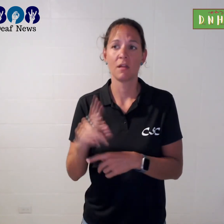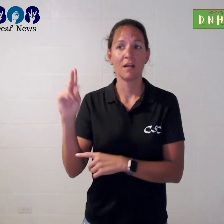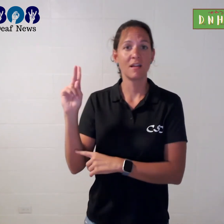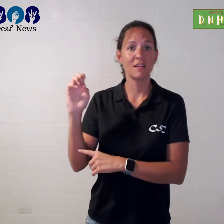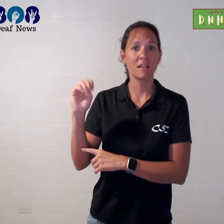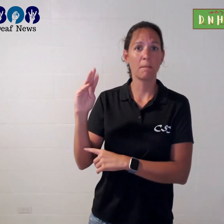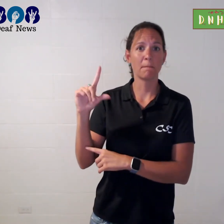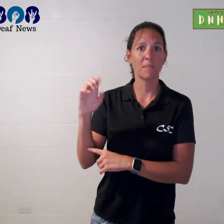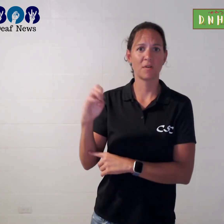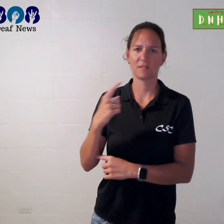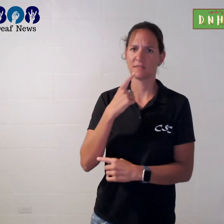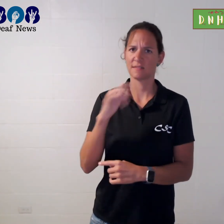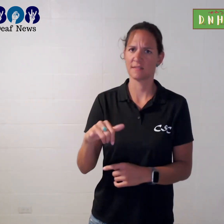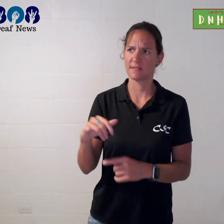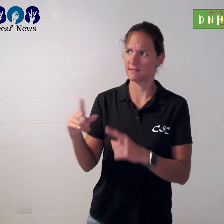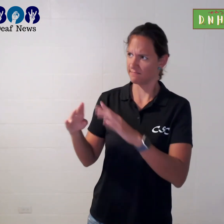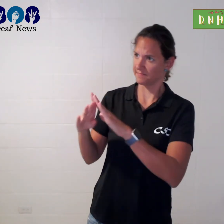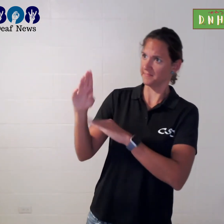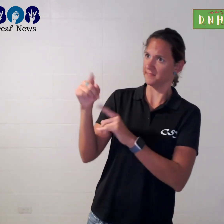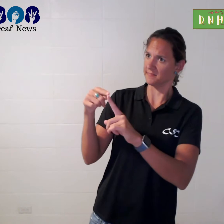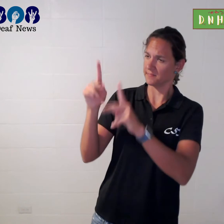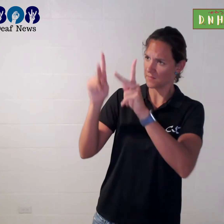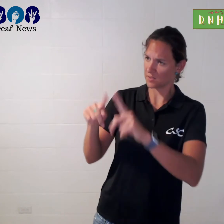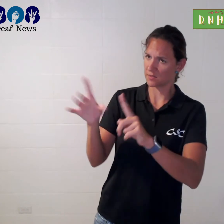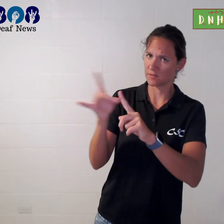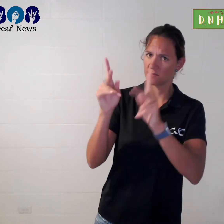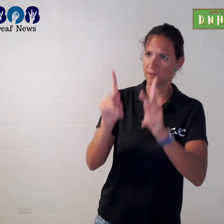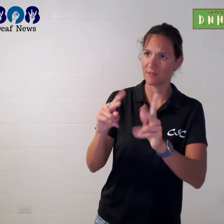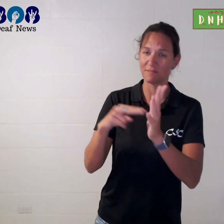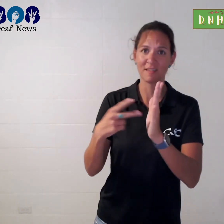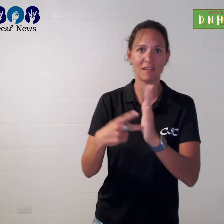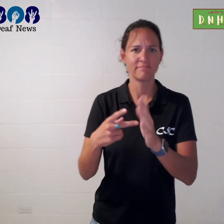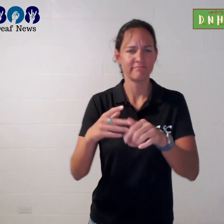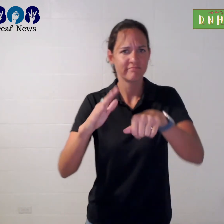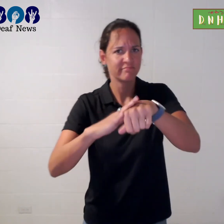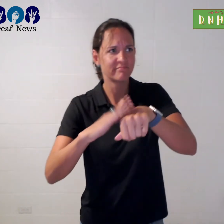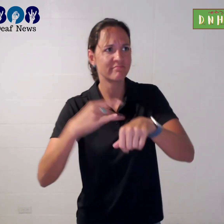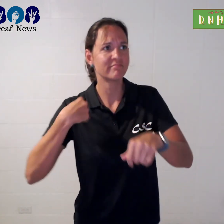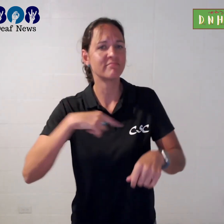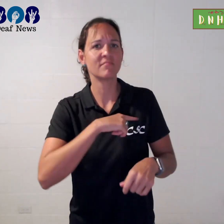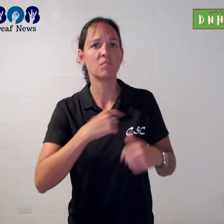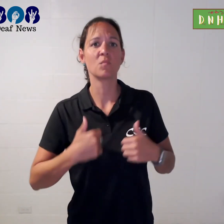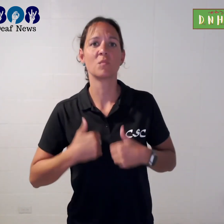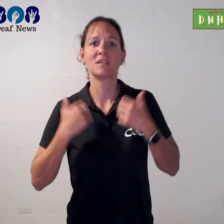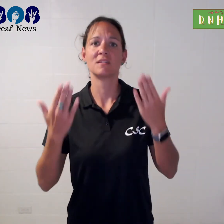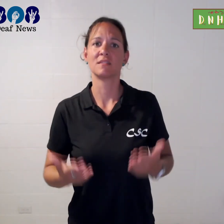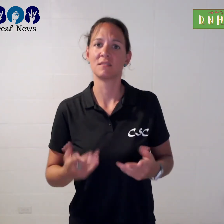person. They keep monitoring the situation. Kimball said, with the increase